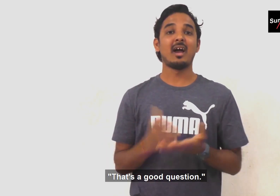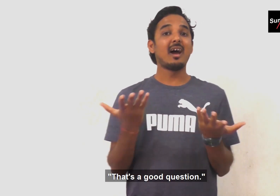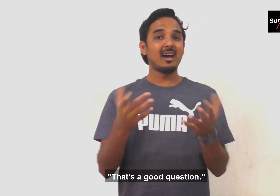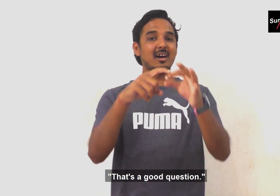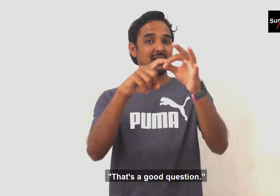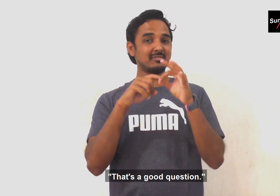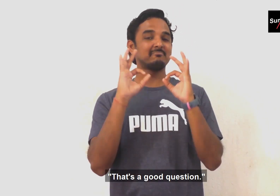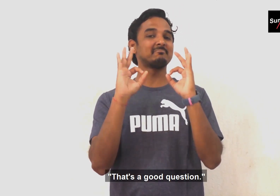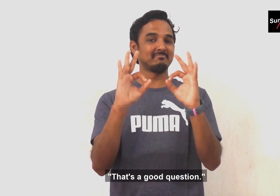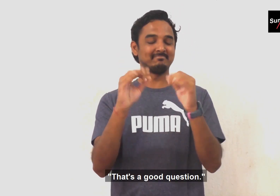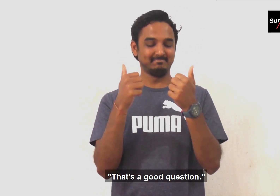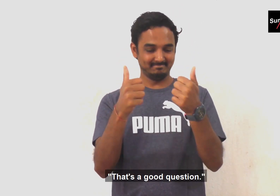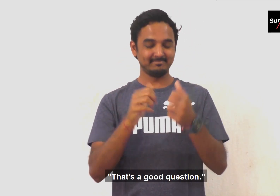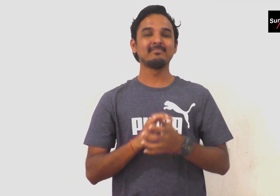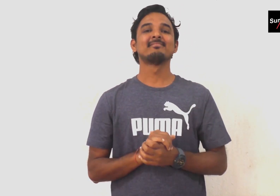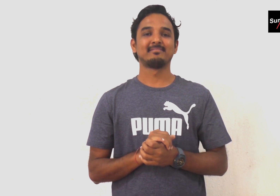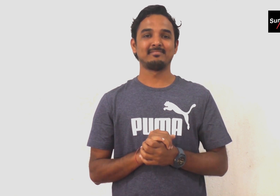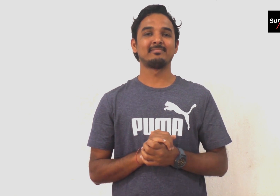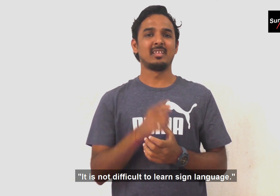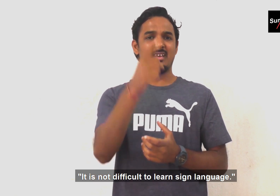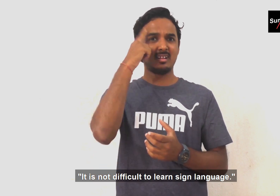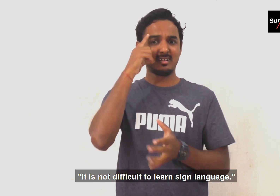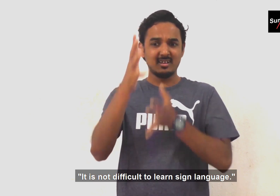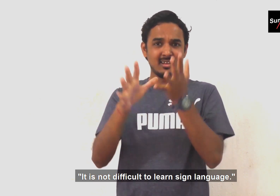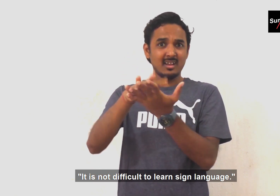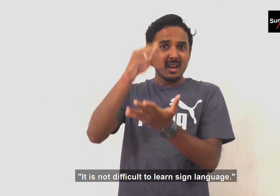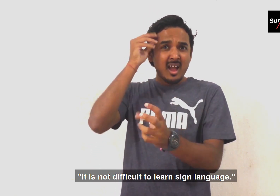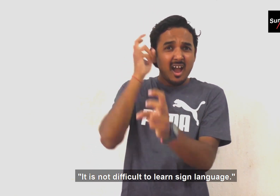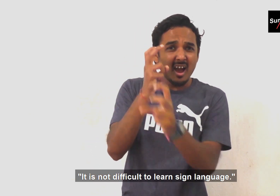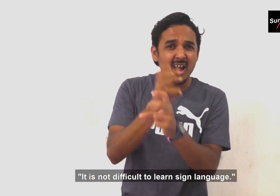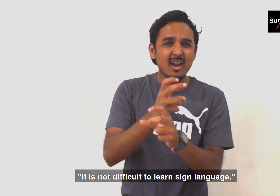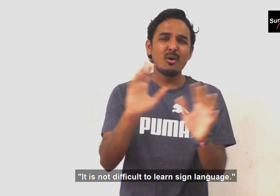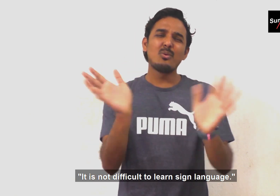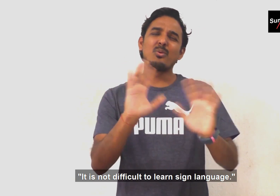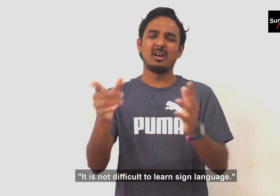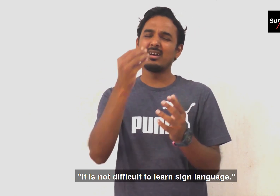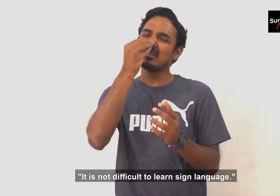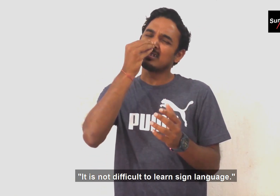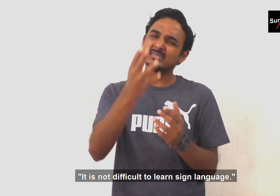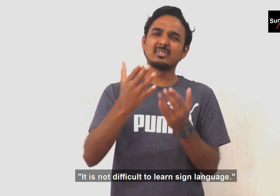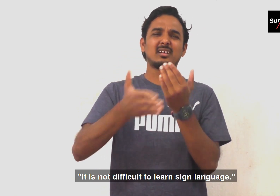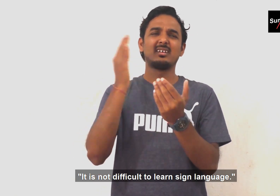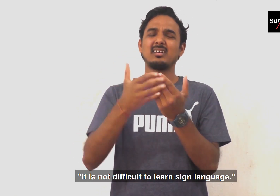That's a good question. It is not difficult to learn sign language.